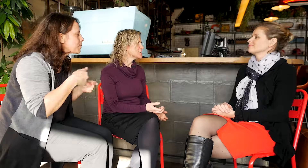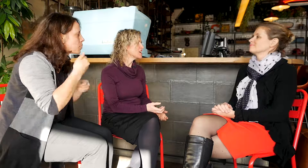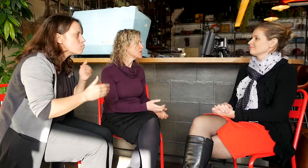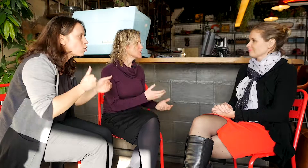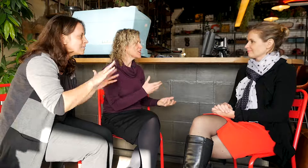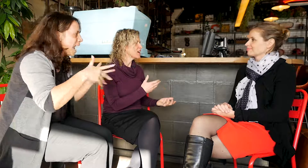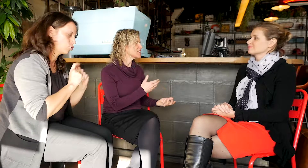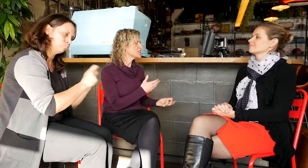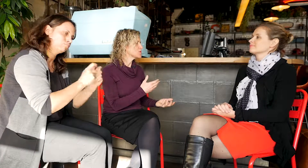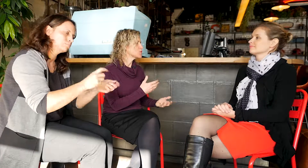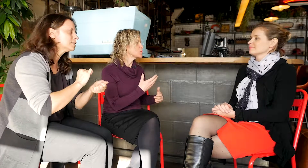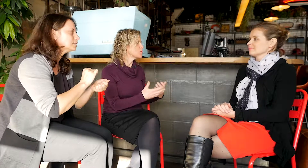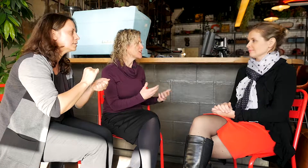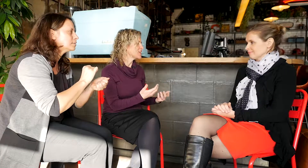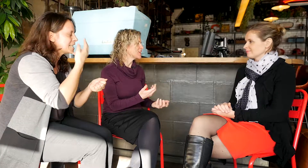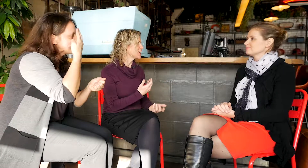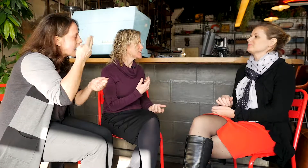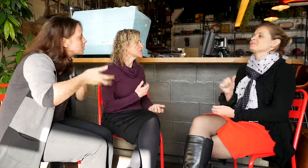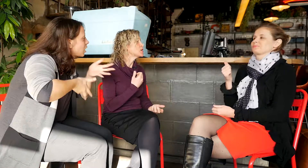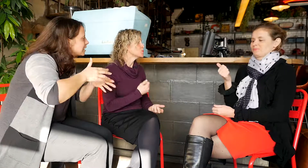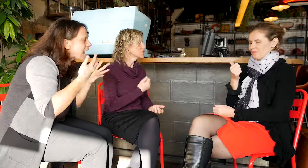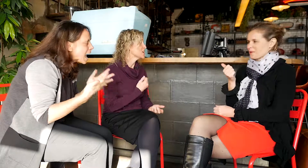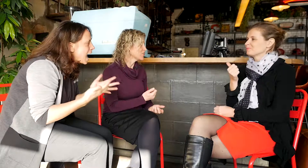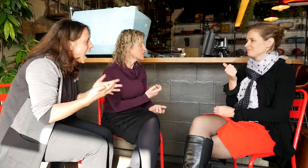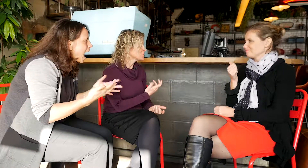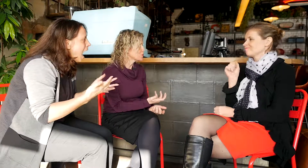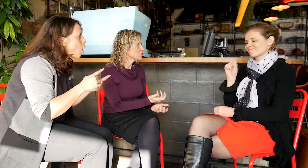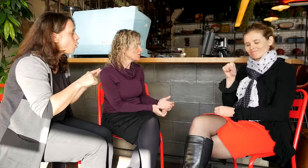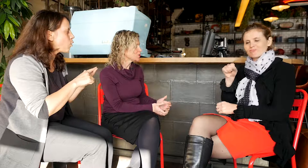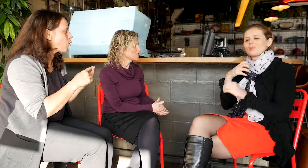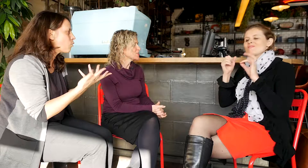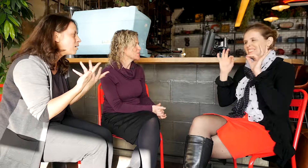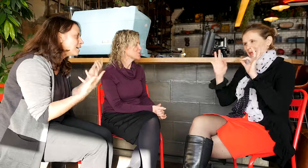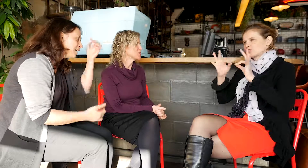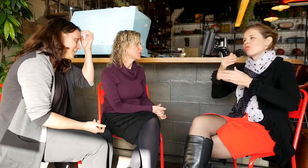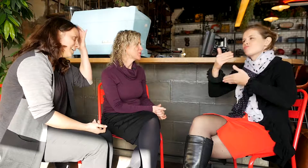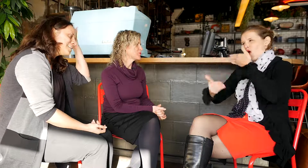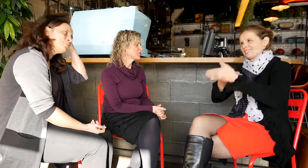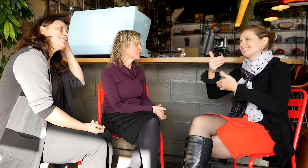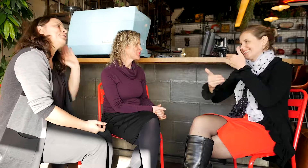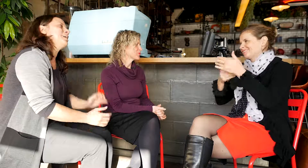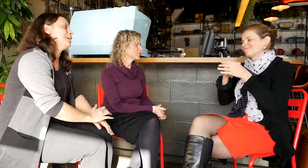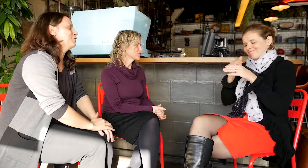sign names, and presumably that is much more significant to you as an individual? Yes, we do have quite